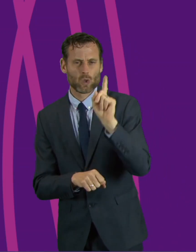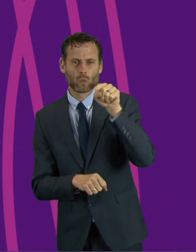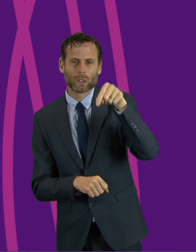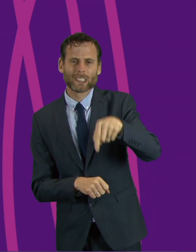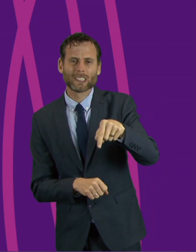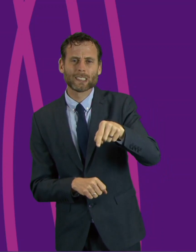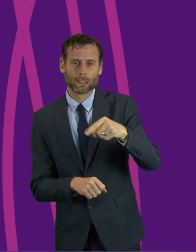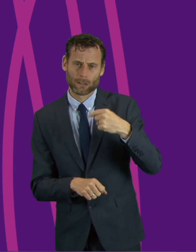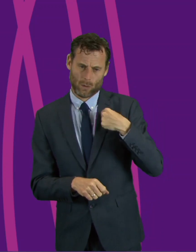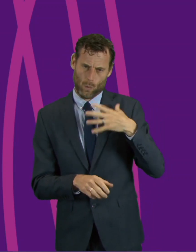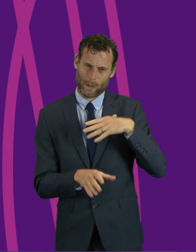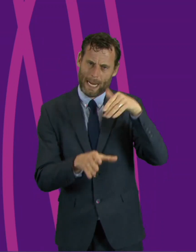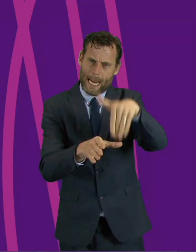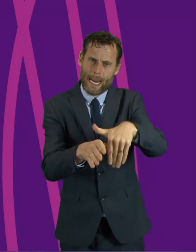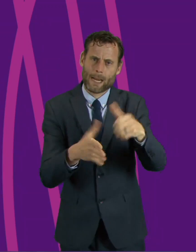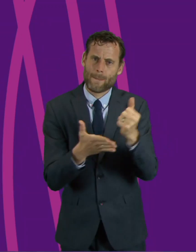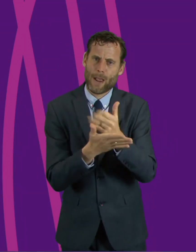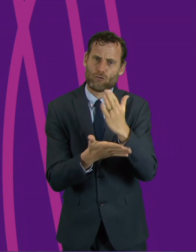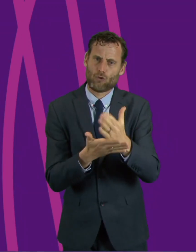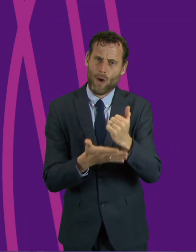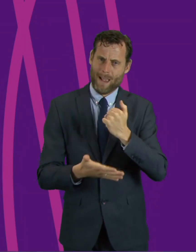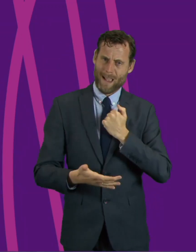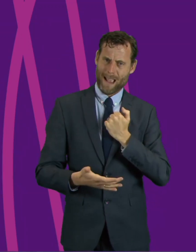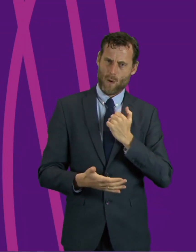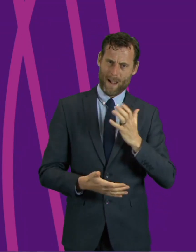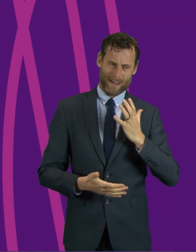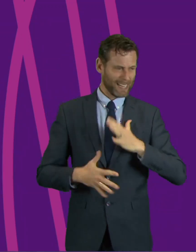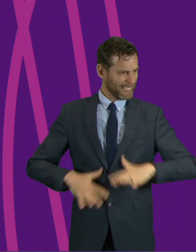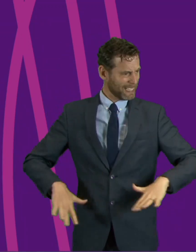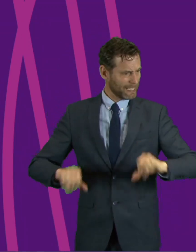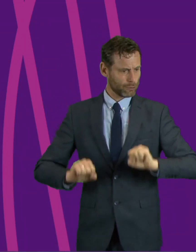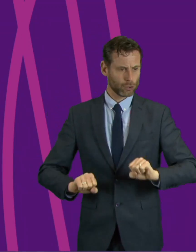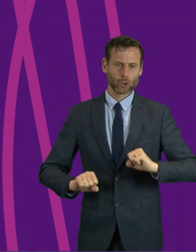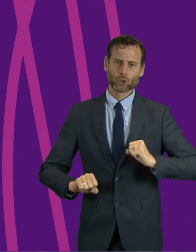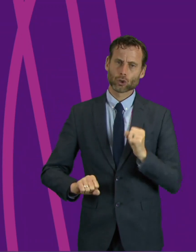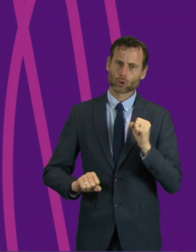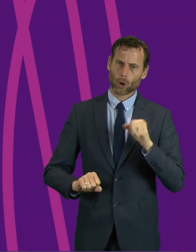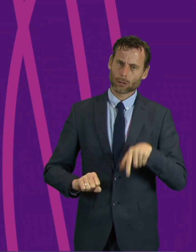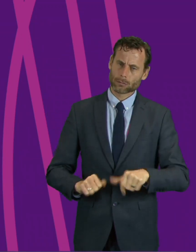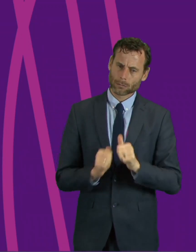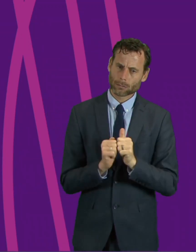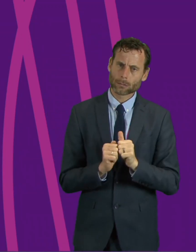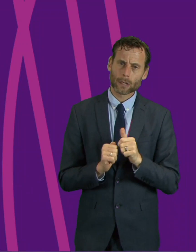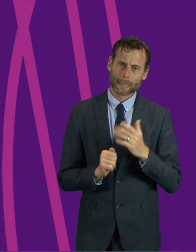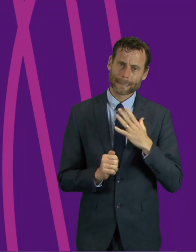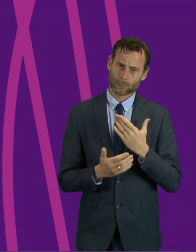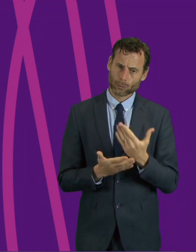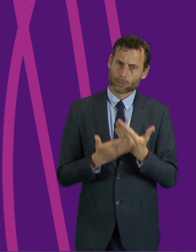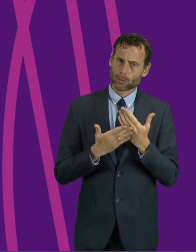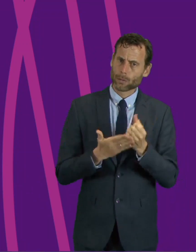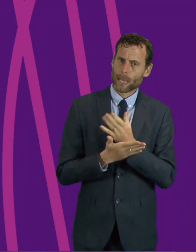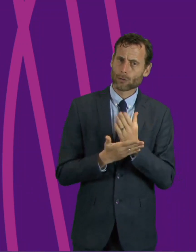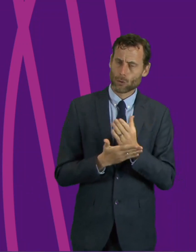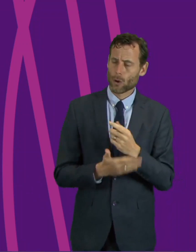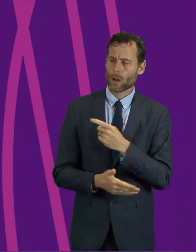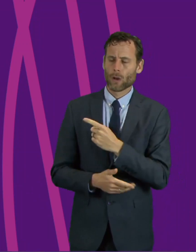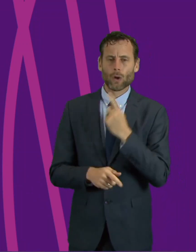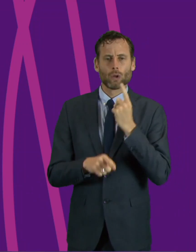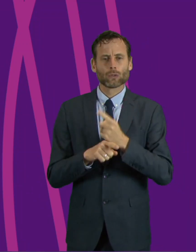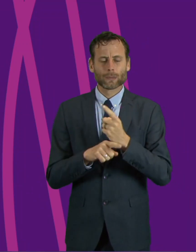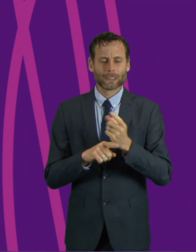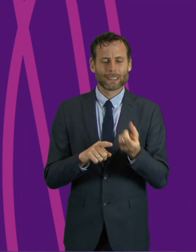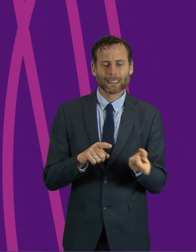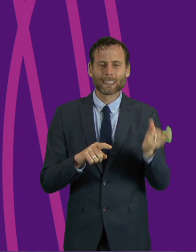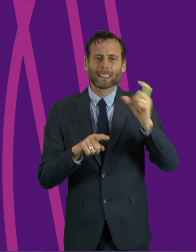that Scotland's interests are represented and protected. We've repeatedly set out that the US 25% tariffs on whisky and other